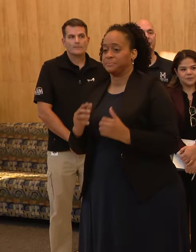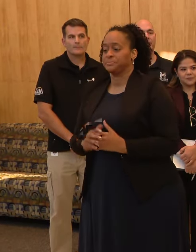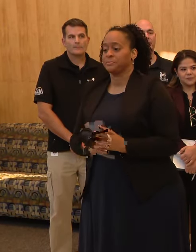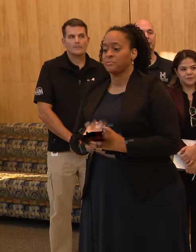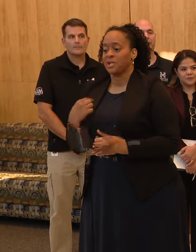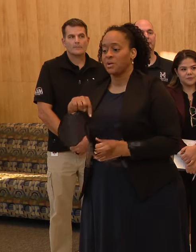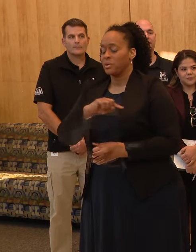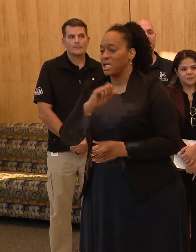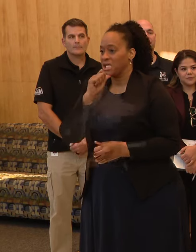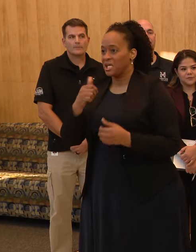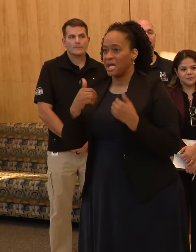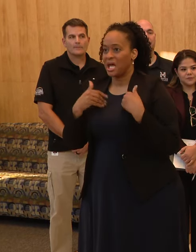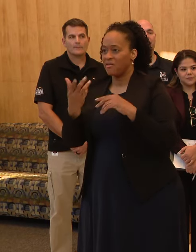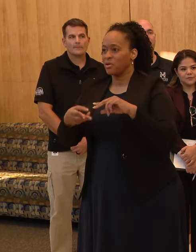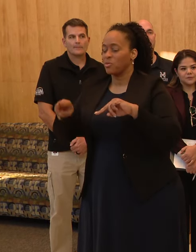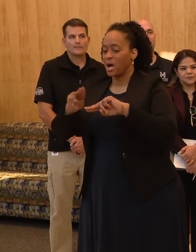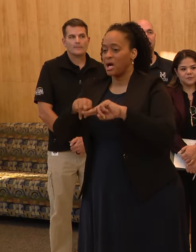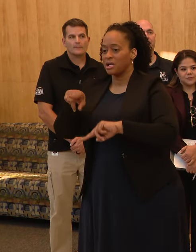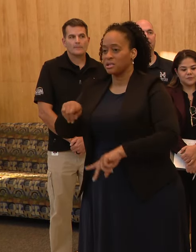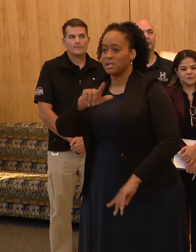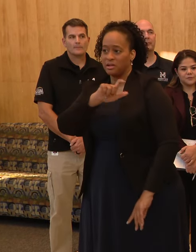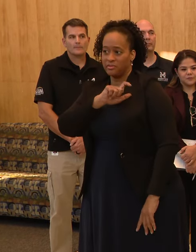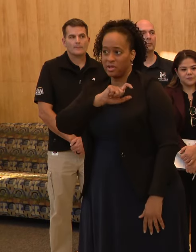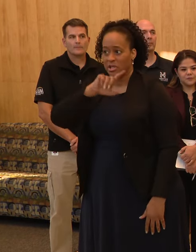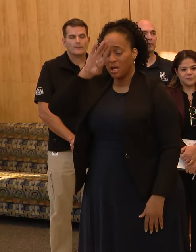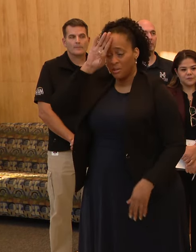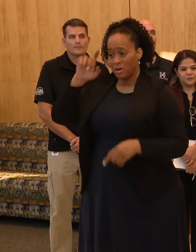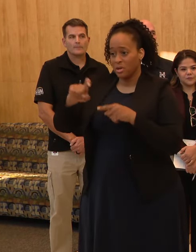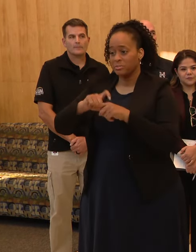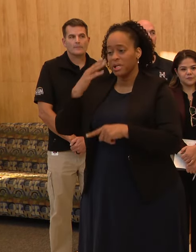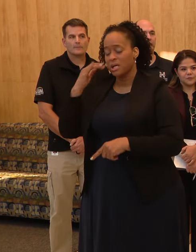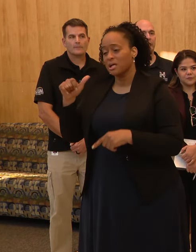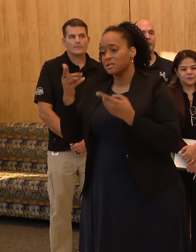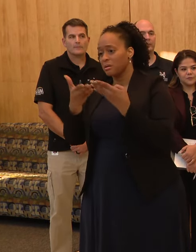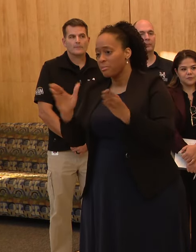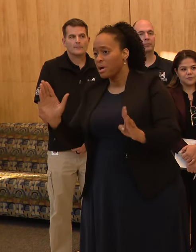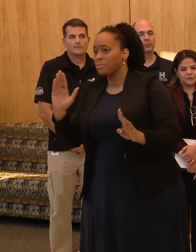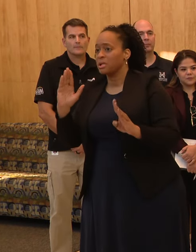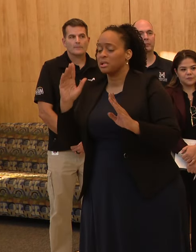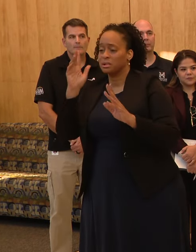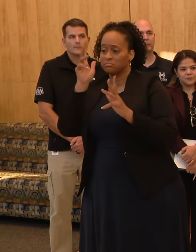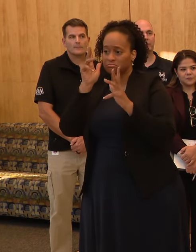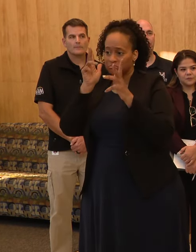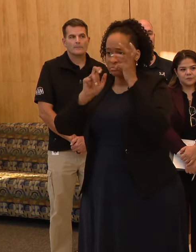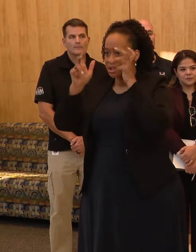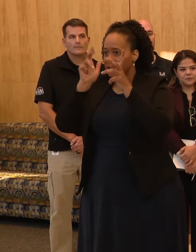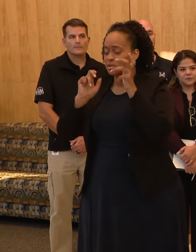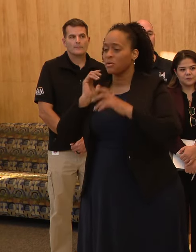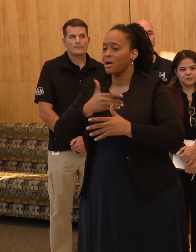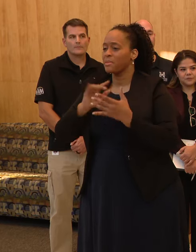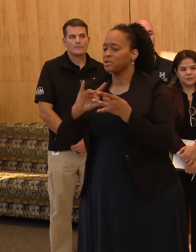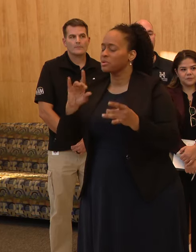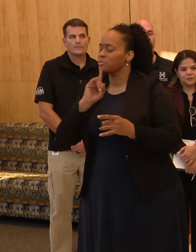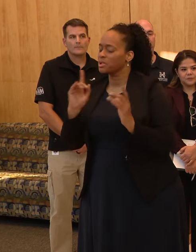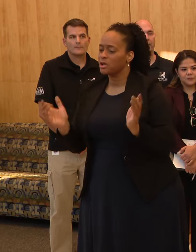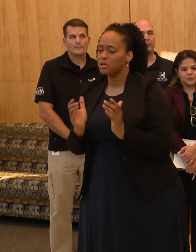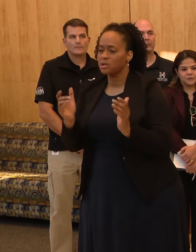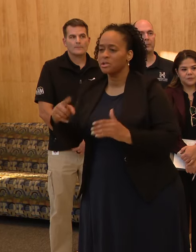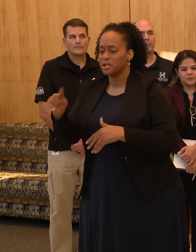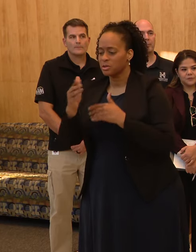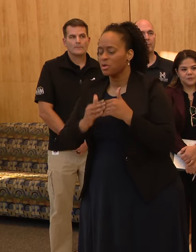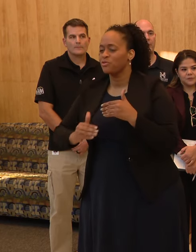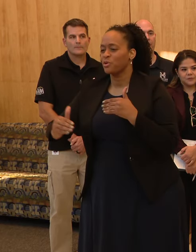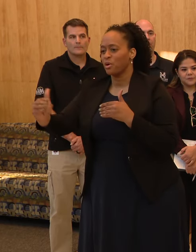We didn't have a rise in first responder calls today because the public listened to our message, and we just urged them, let's go